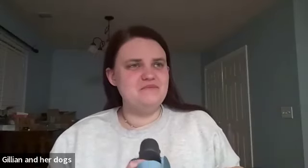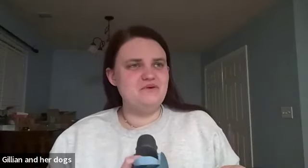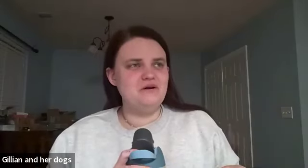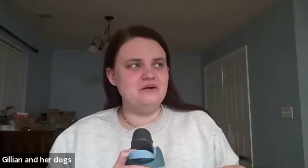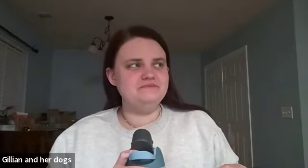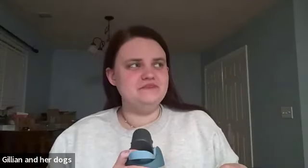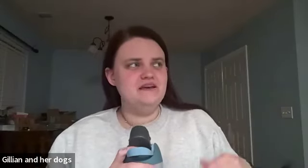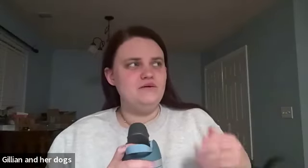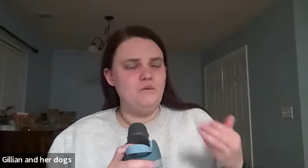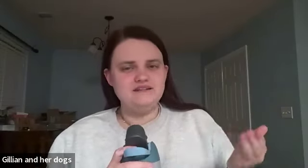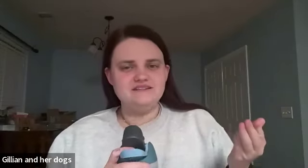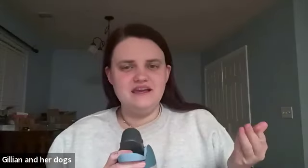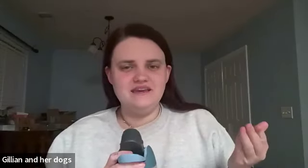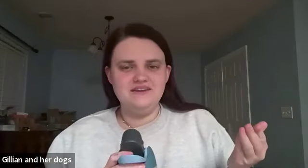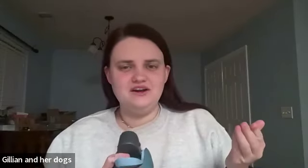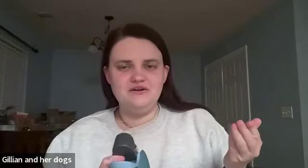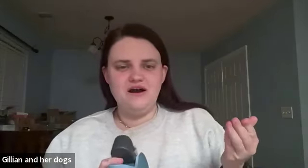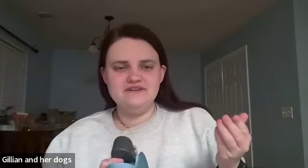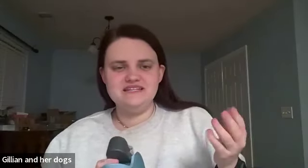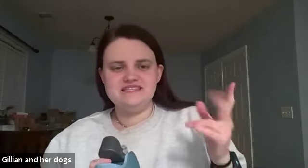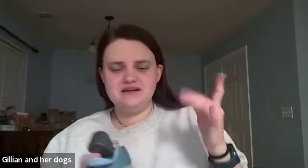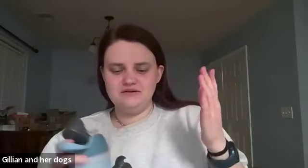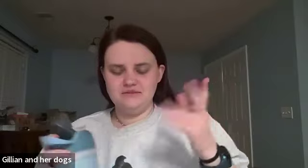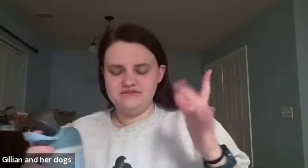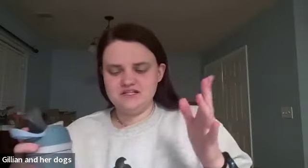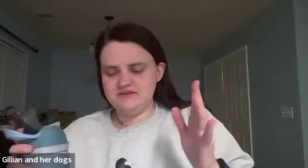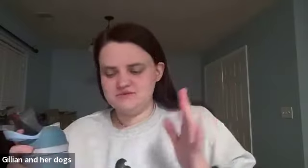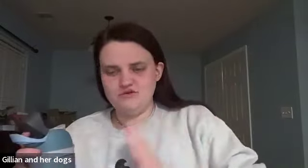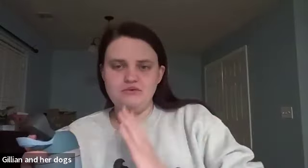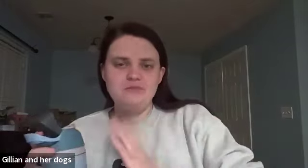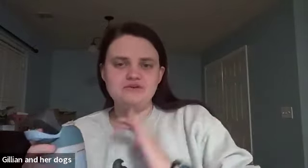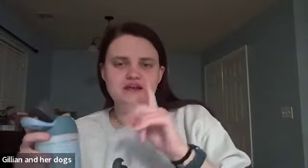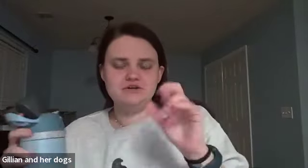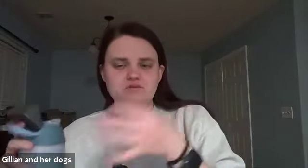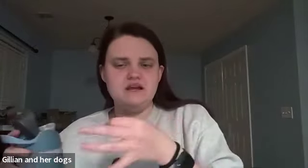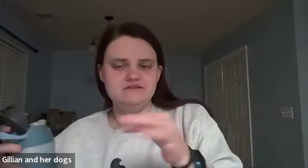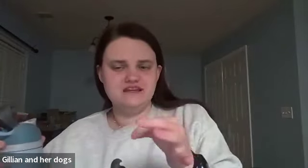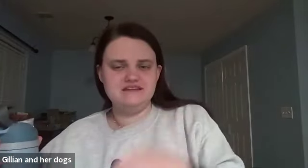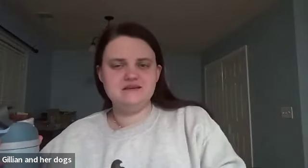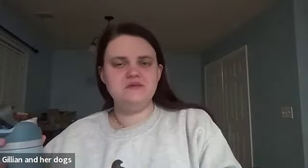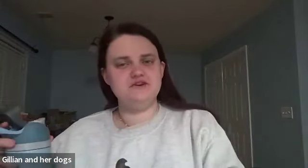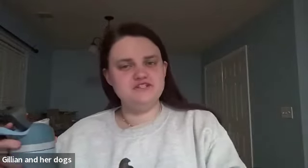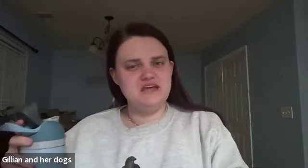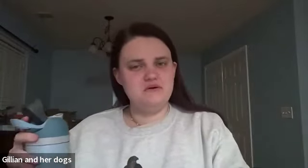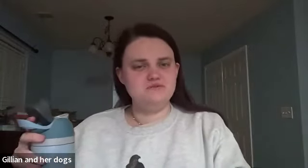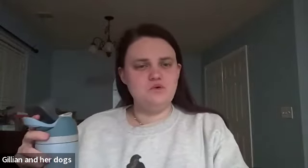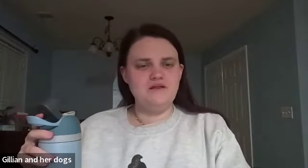the more ways of like, obviously it's we've talked about this before, the proper language way of saying something versus how it's more